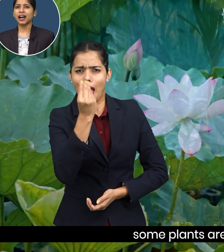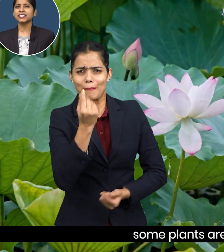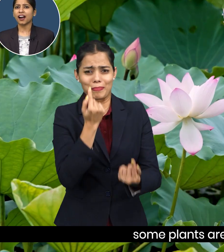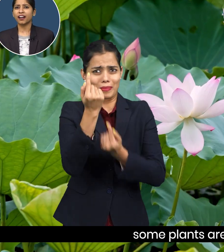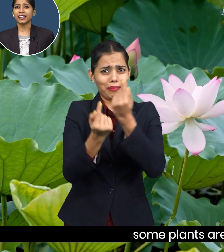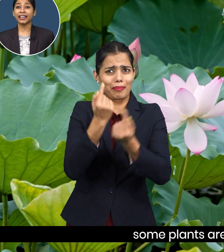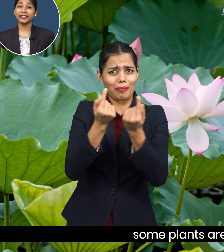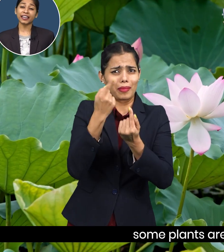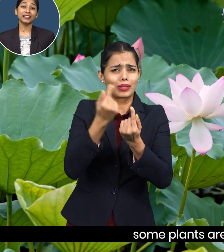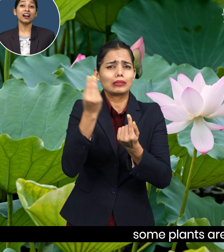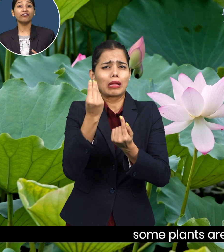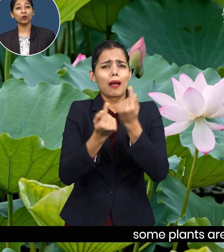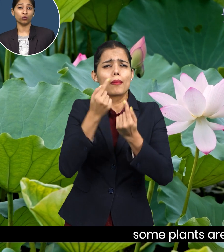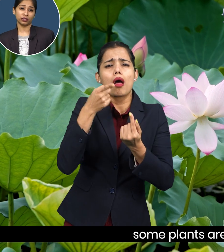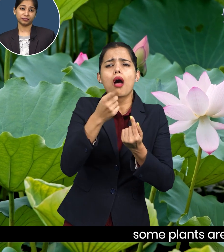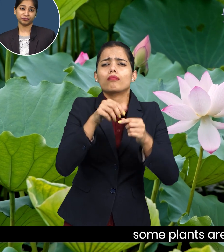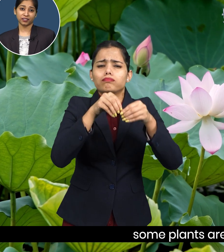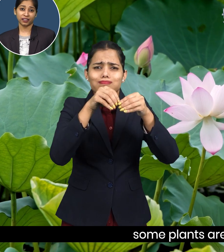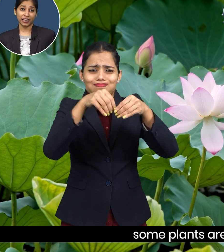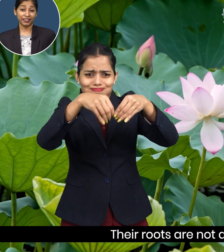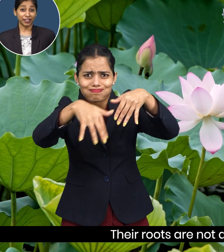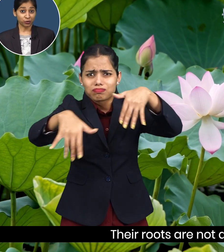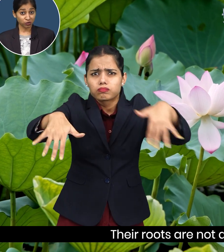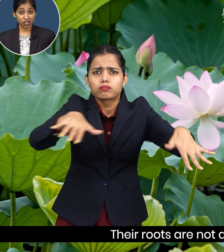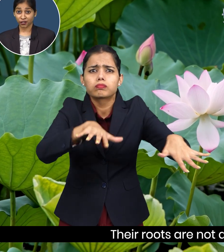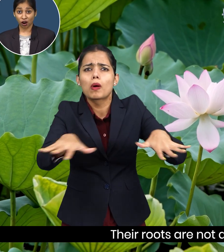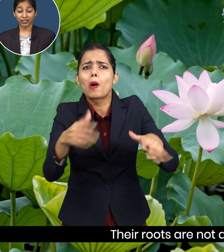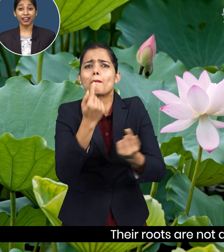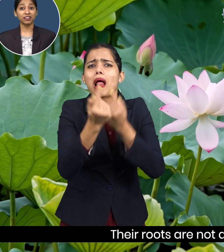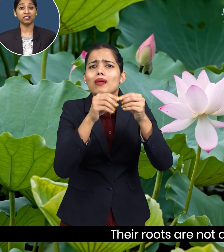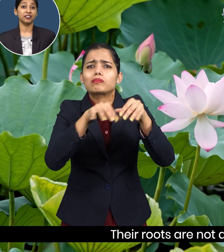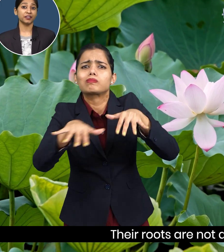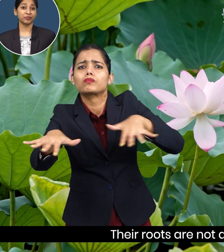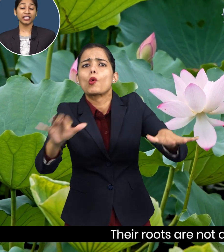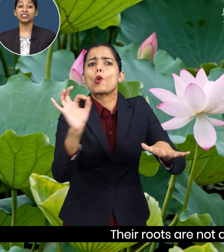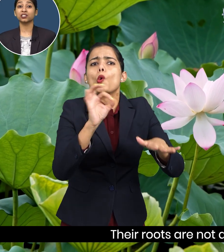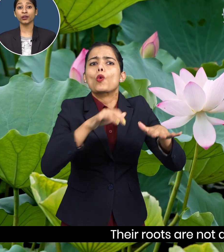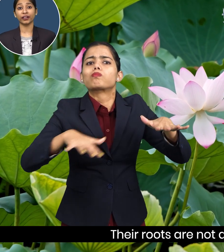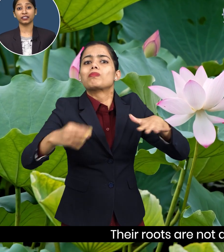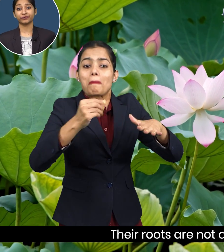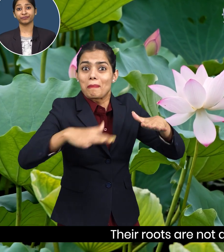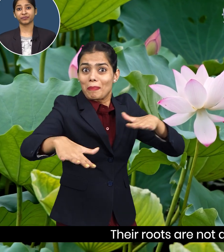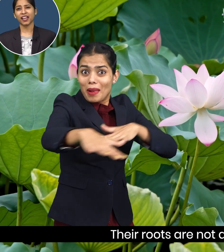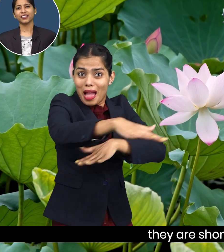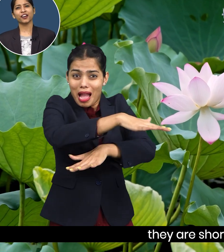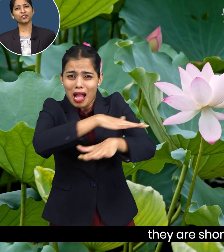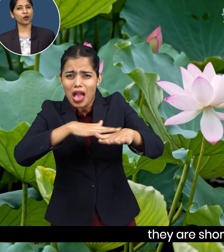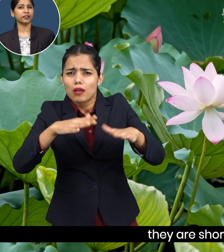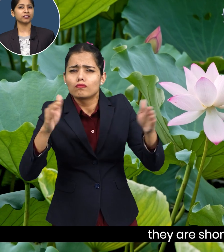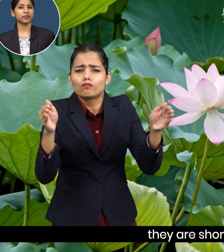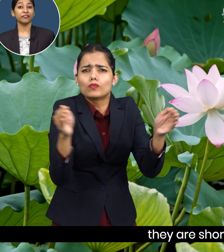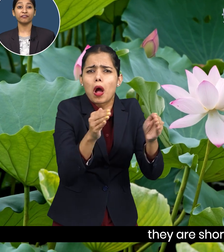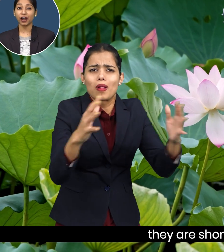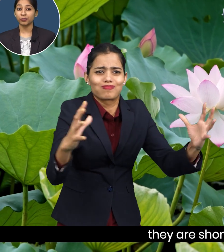Some plants are entirely afloat. Their roots are not anchored in the soil. They are